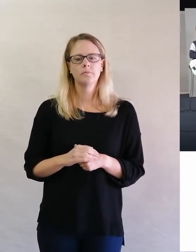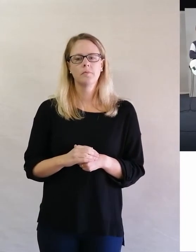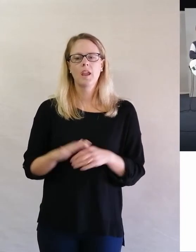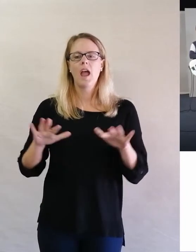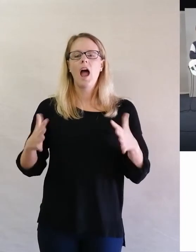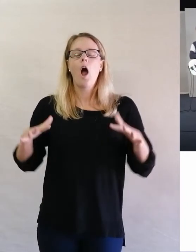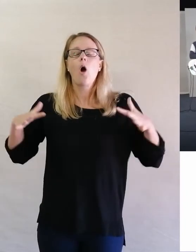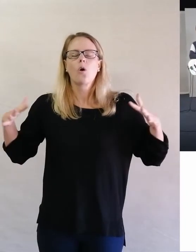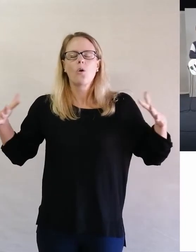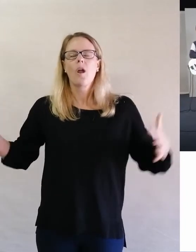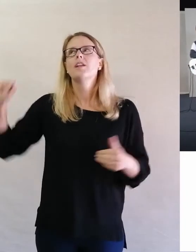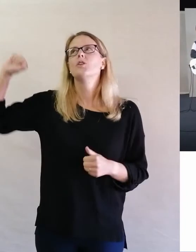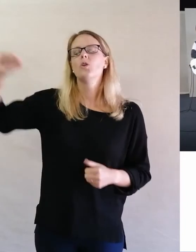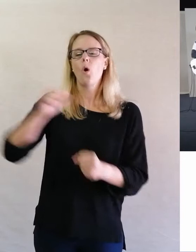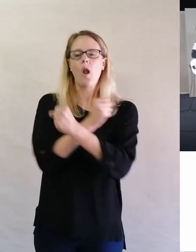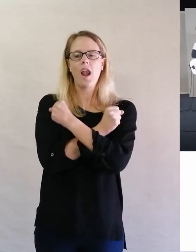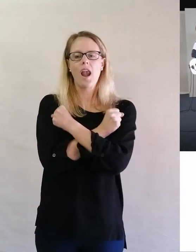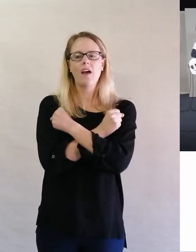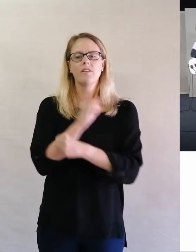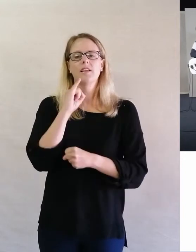How great you love,